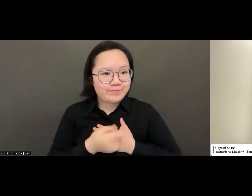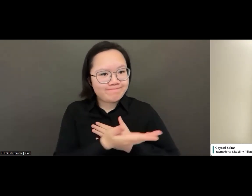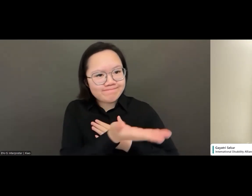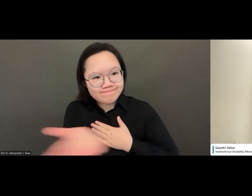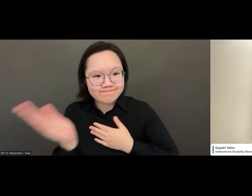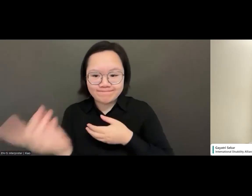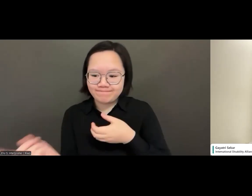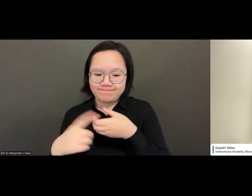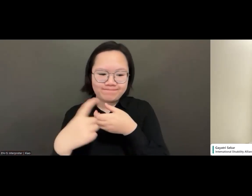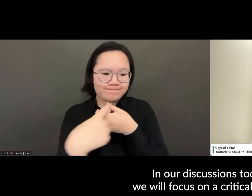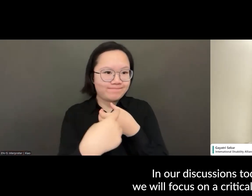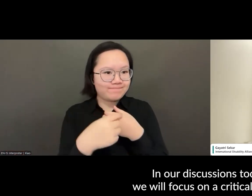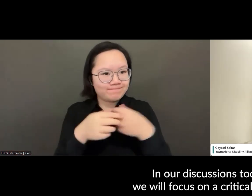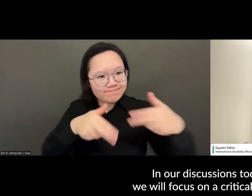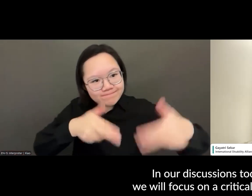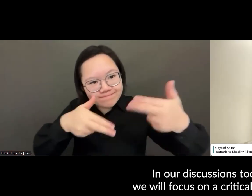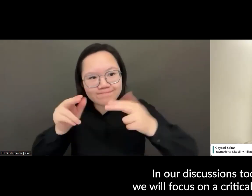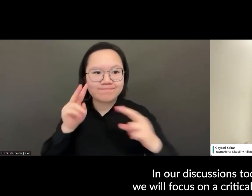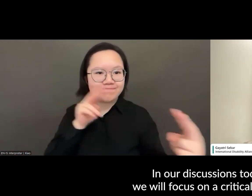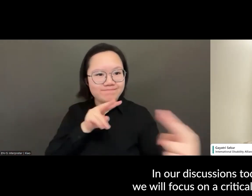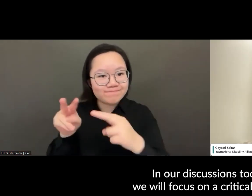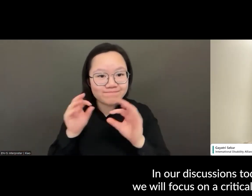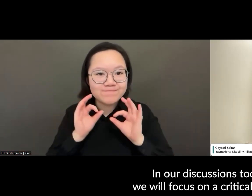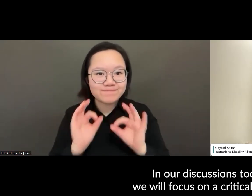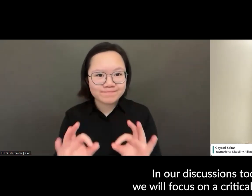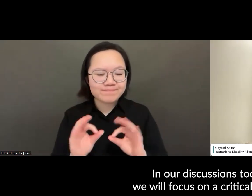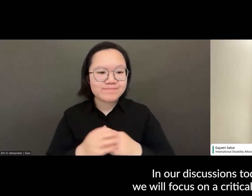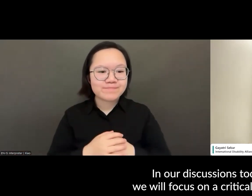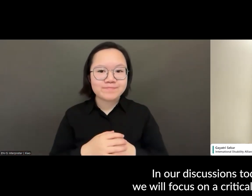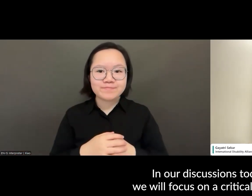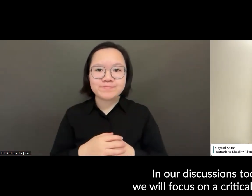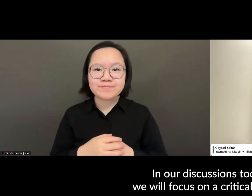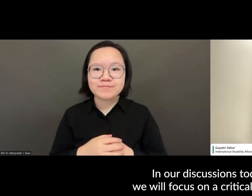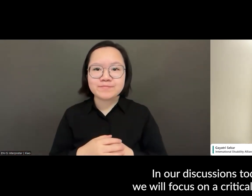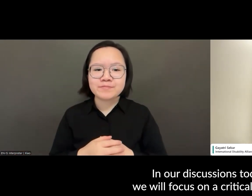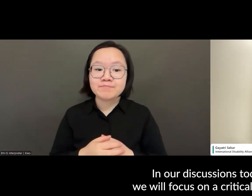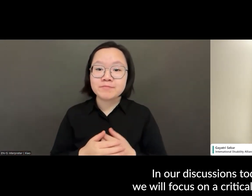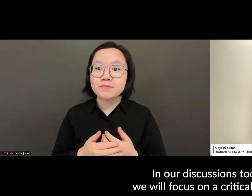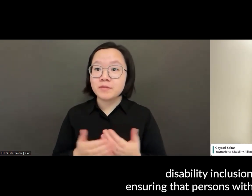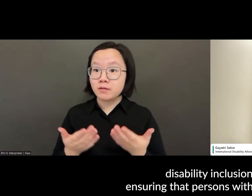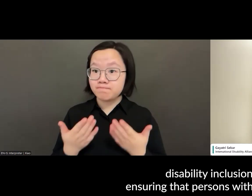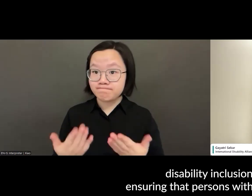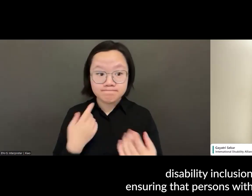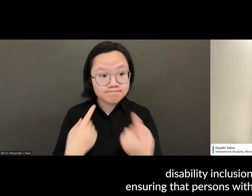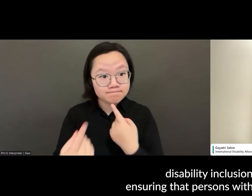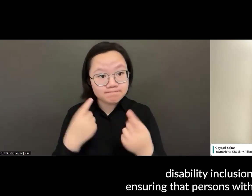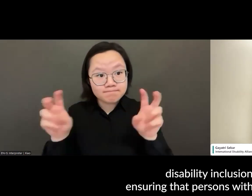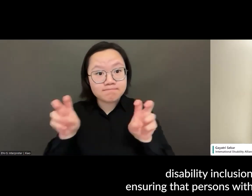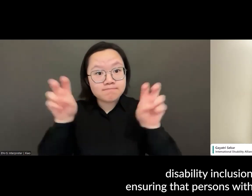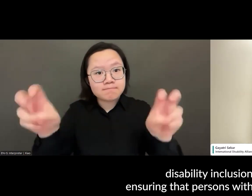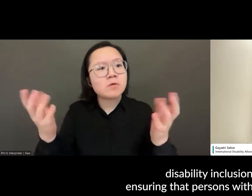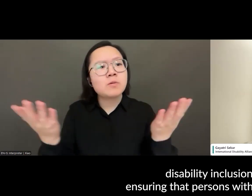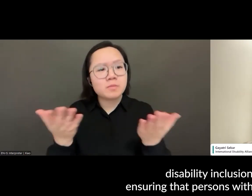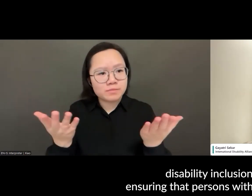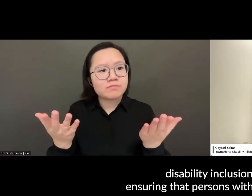today. In our discussions today, we will focus on a critical area of disability